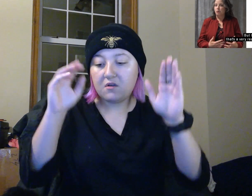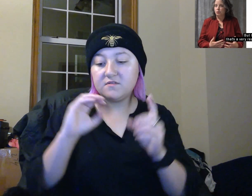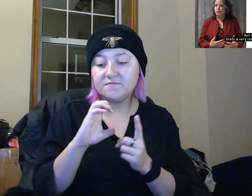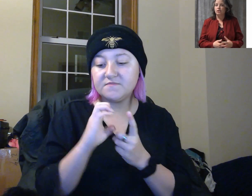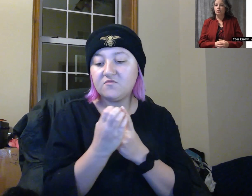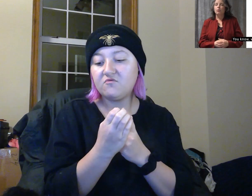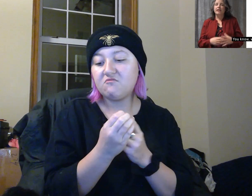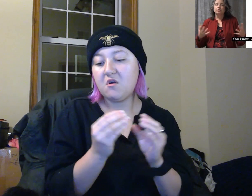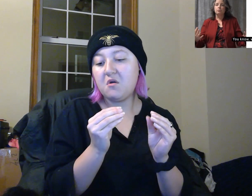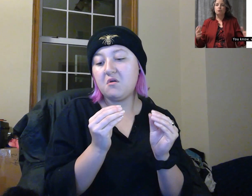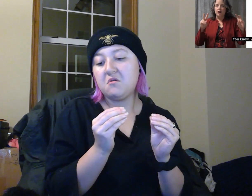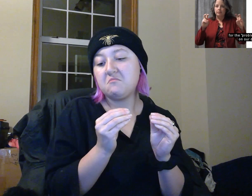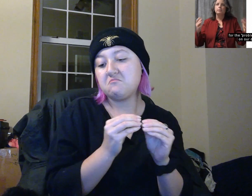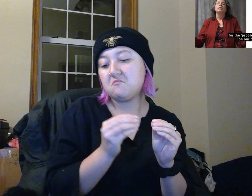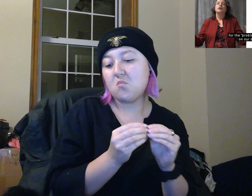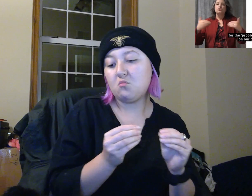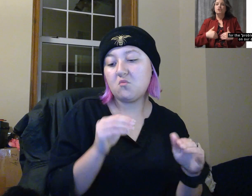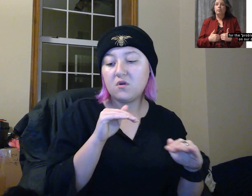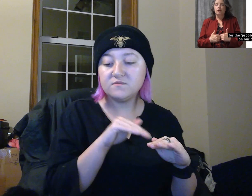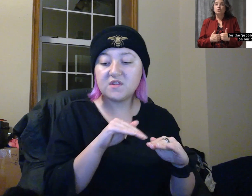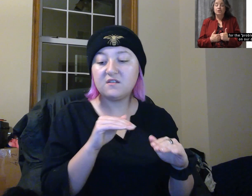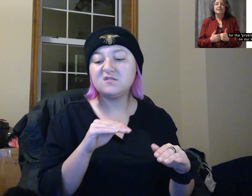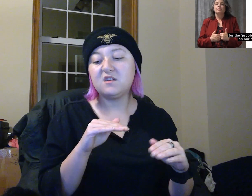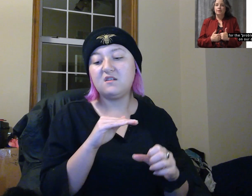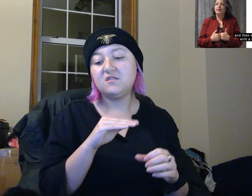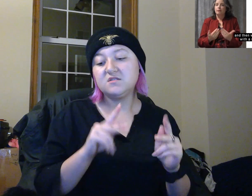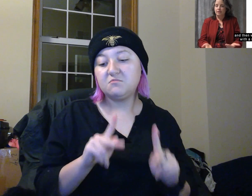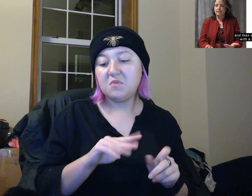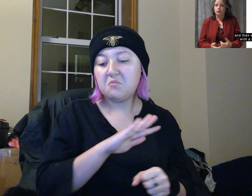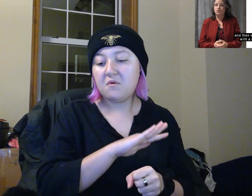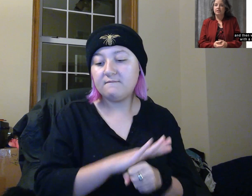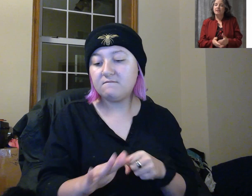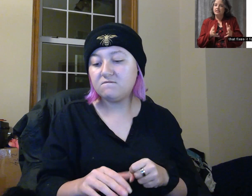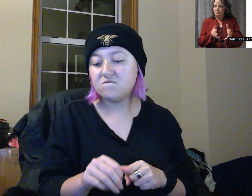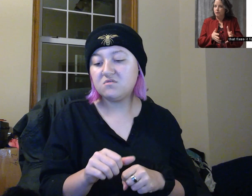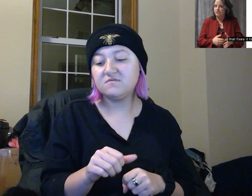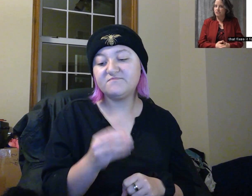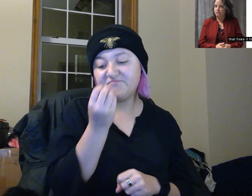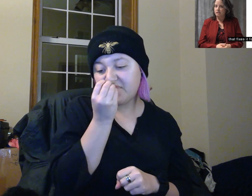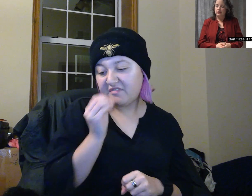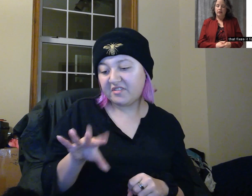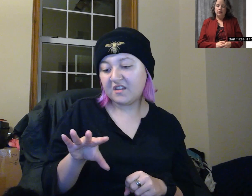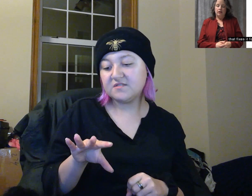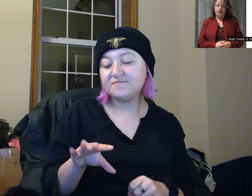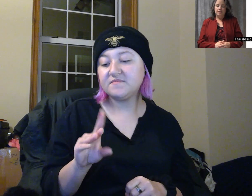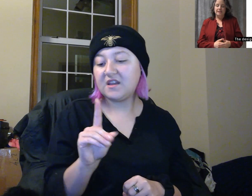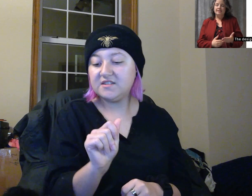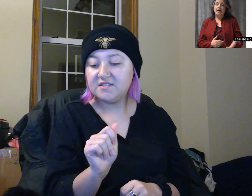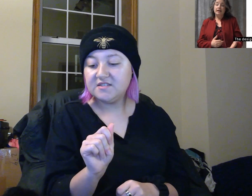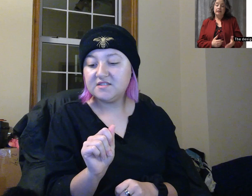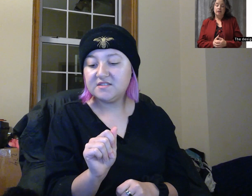reactive approach. You know, we're waiting for the problem to show up on our doorstep, and then we come up with a solution that fixes it for that student.